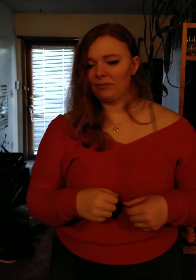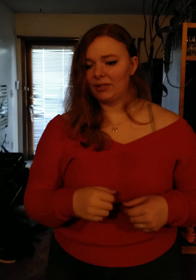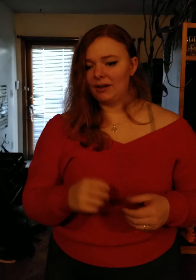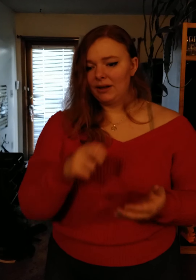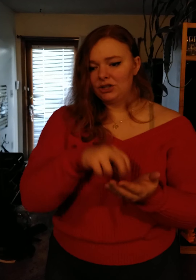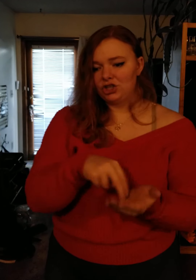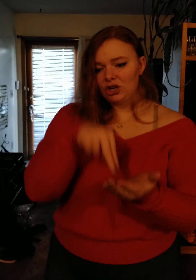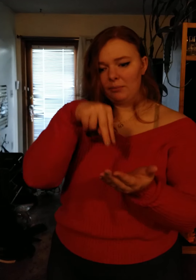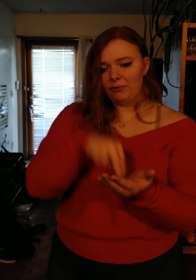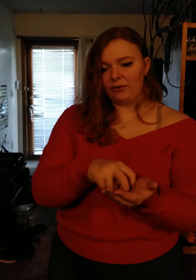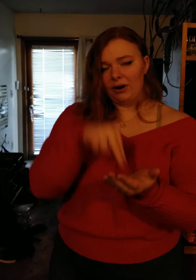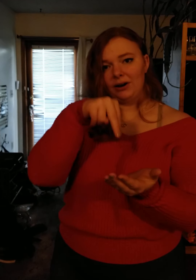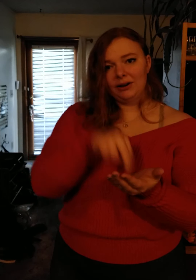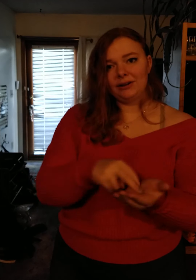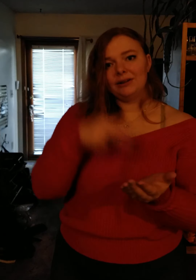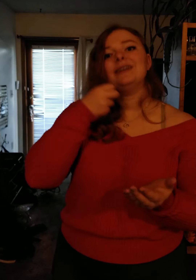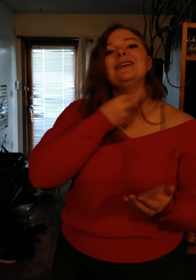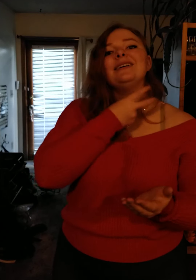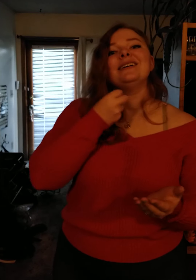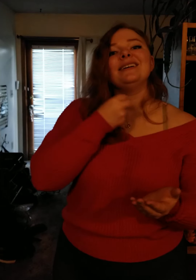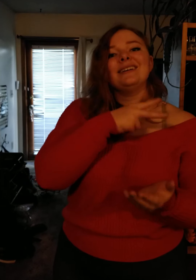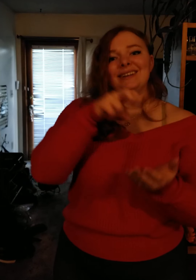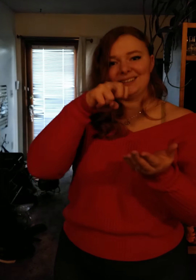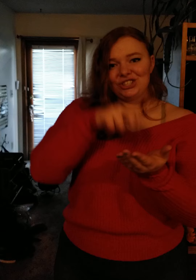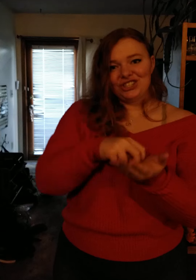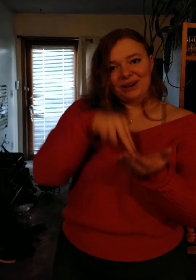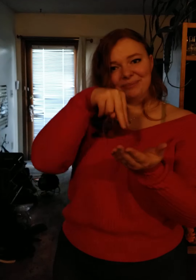Jump, frog. Jump.